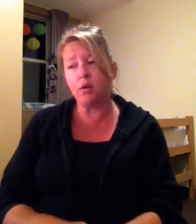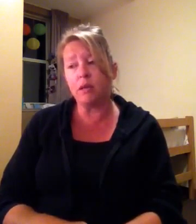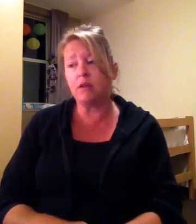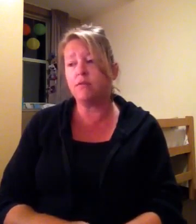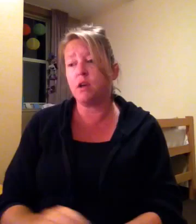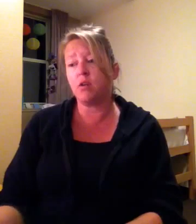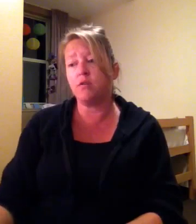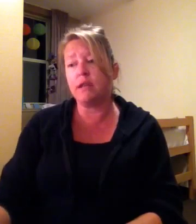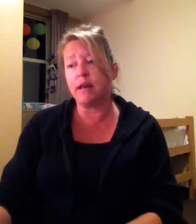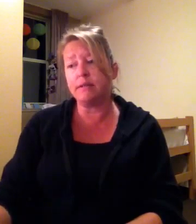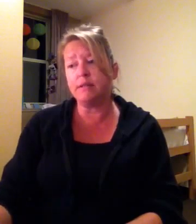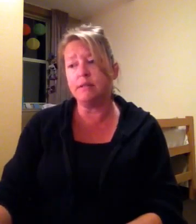begin photography classes?